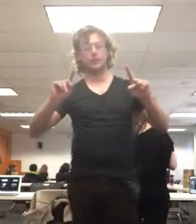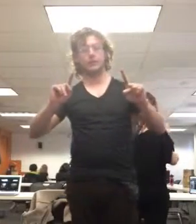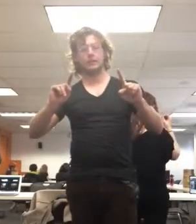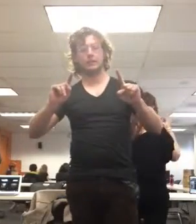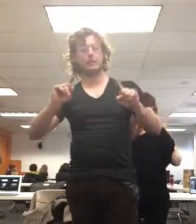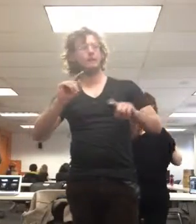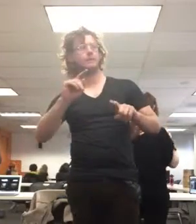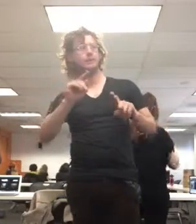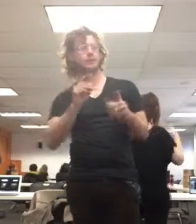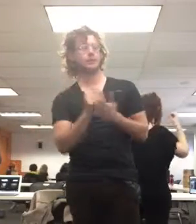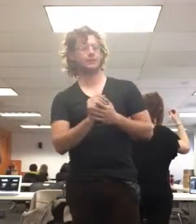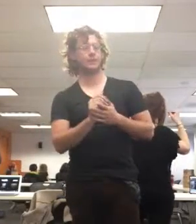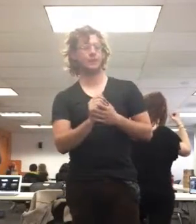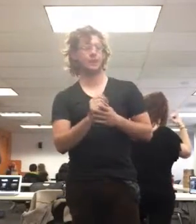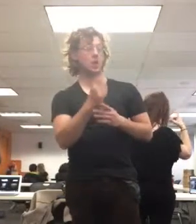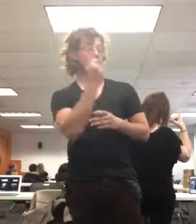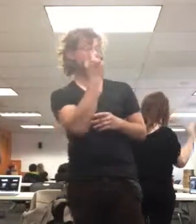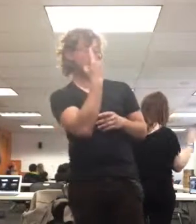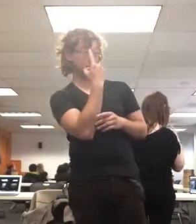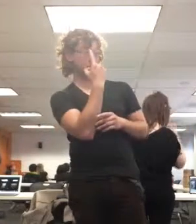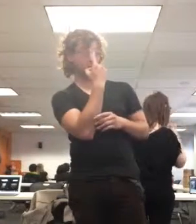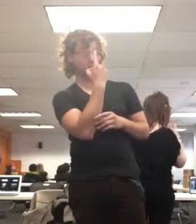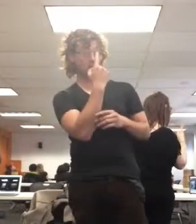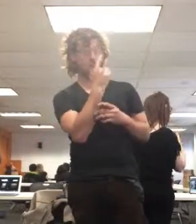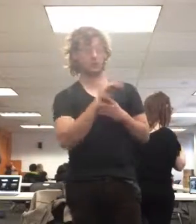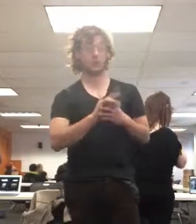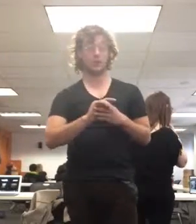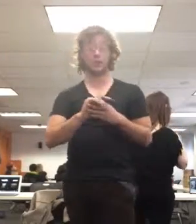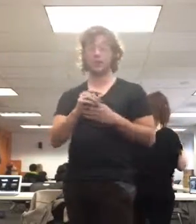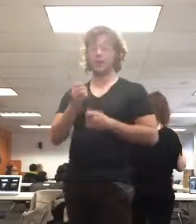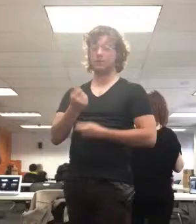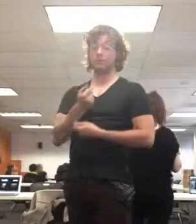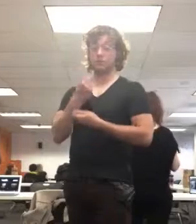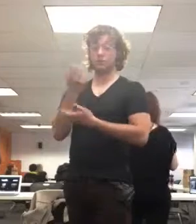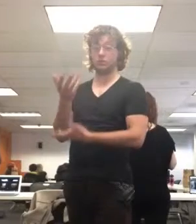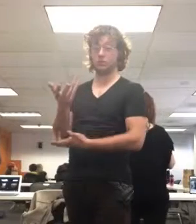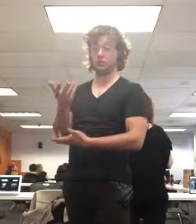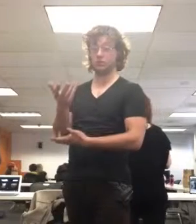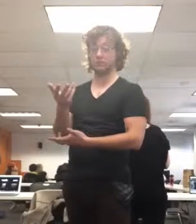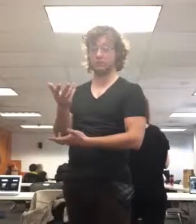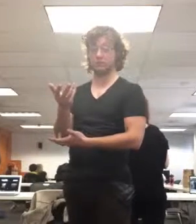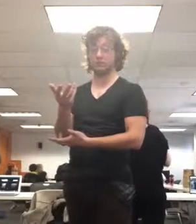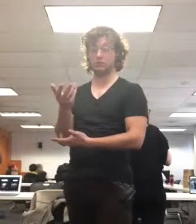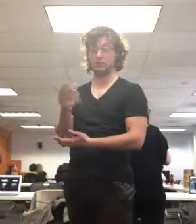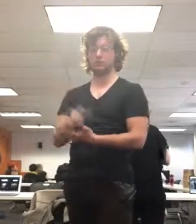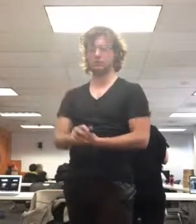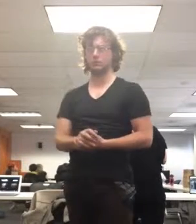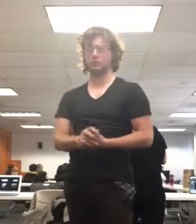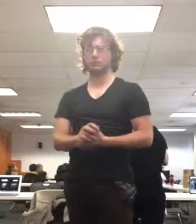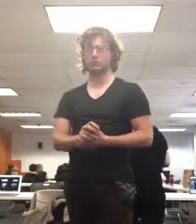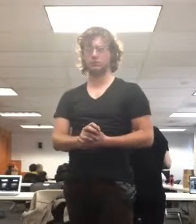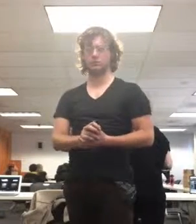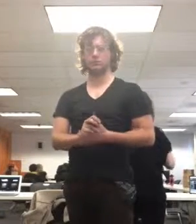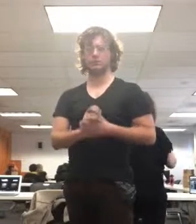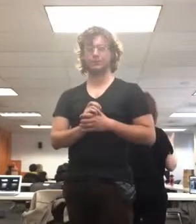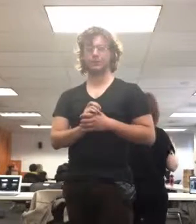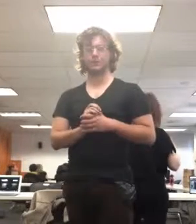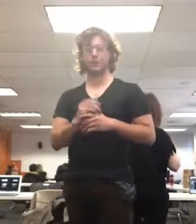understanding what someone is signing and doing it formally. This is the problem that I always have with